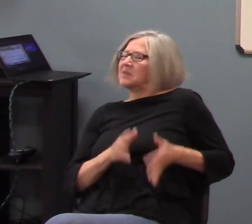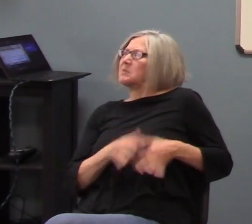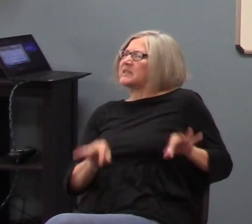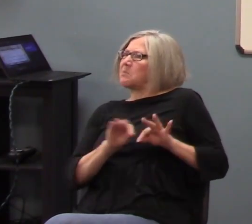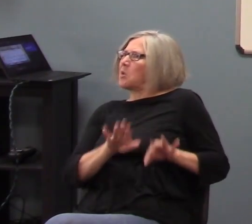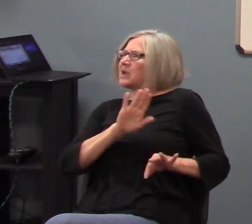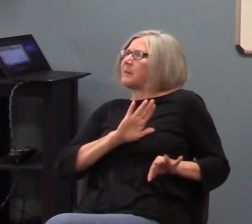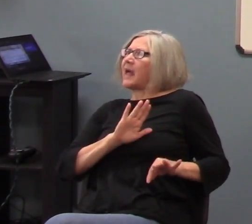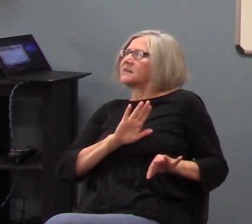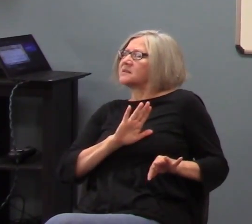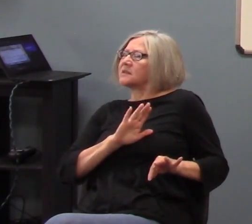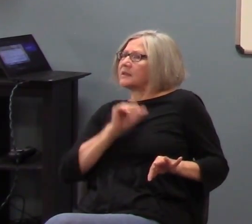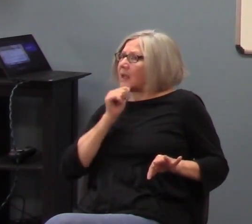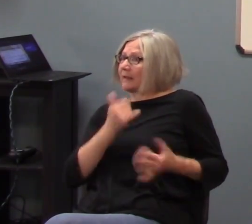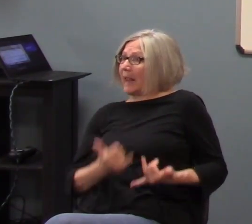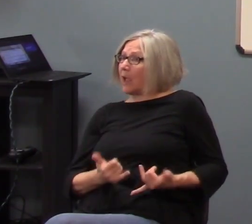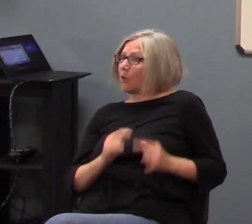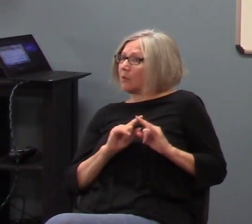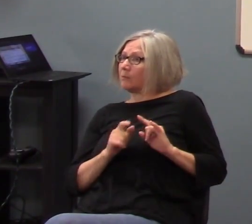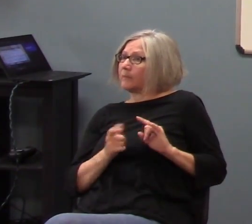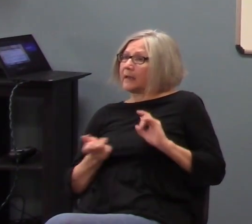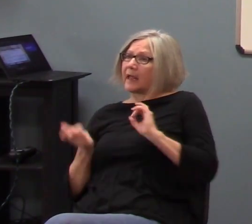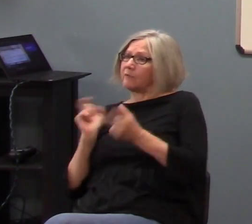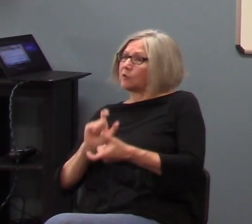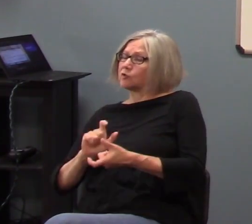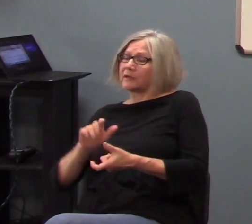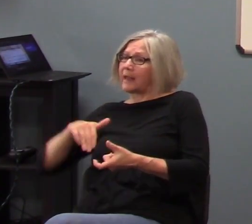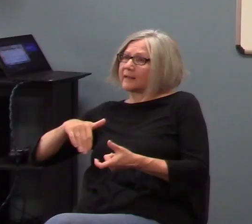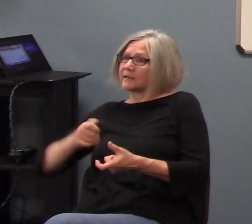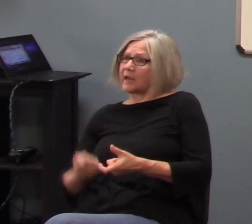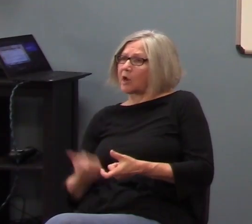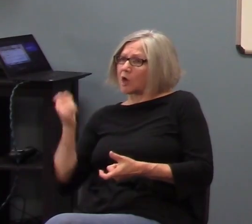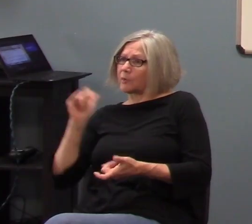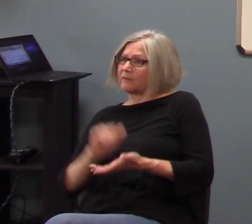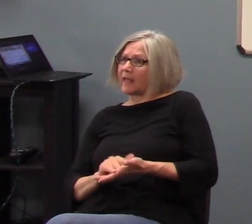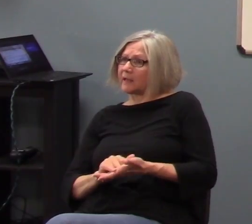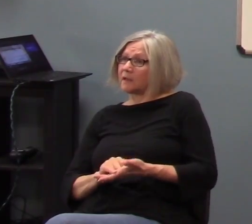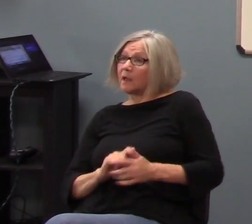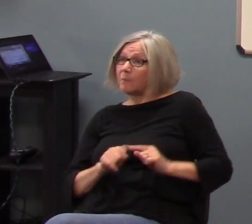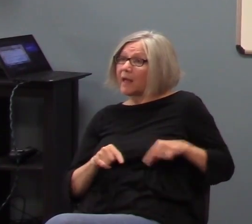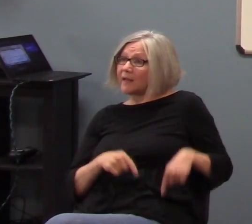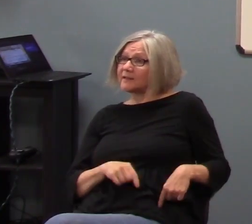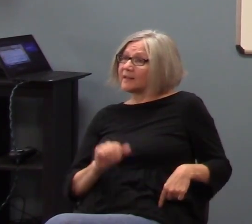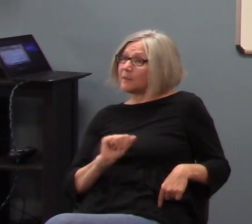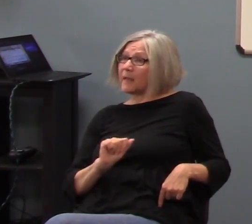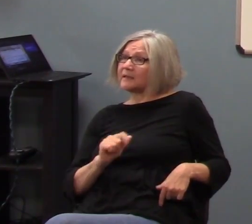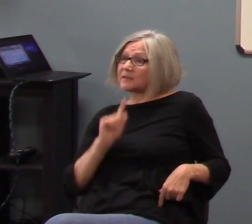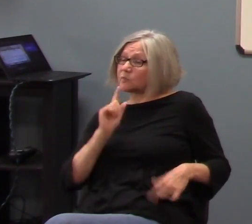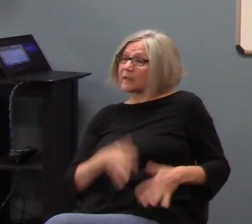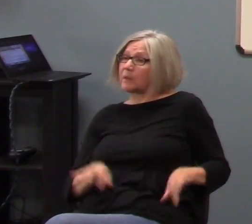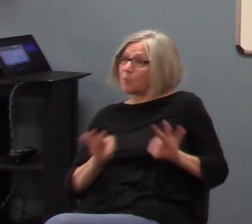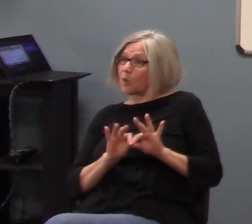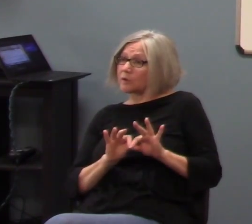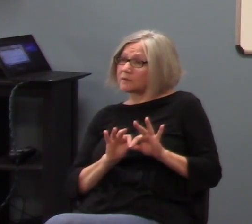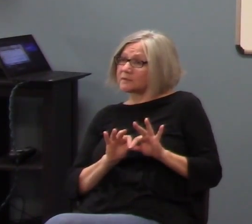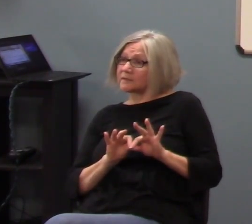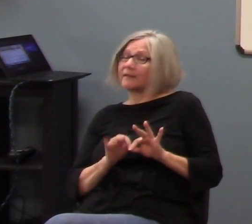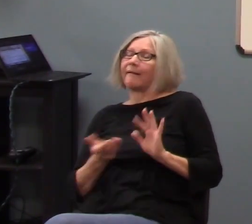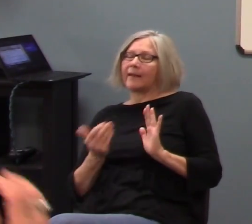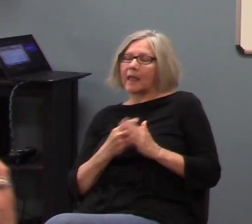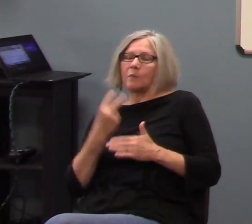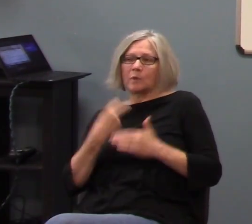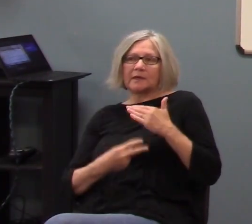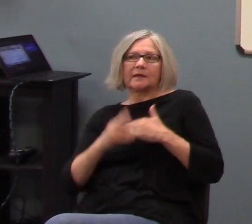it's not important now, but evolution hasn't gotten rid of it yet. Turns out the appendix is important, again predicted by intelligent design